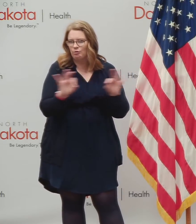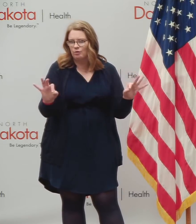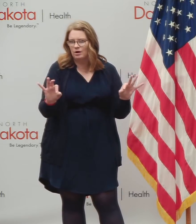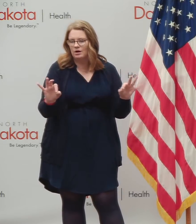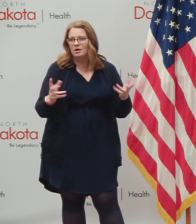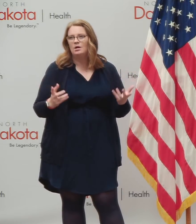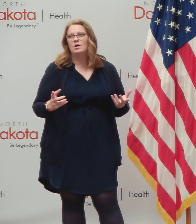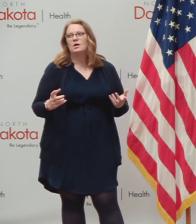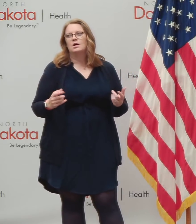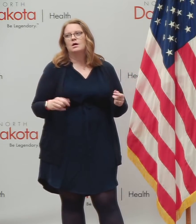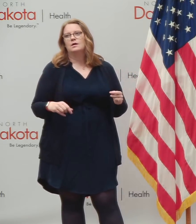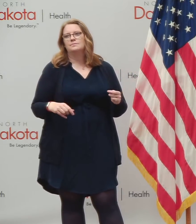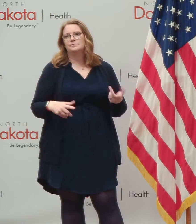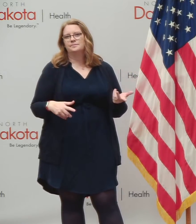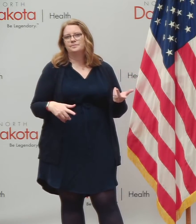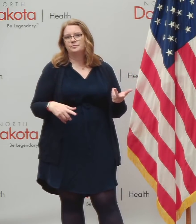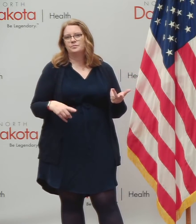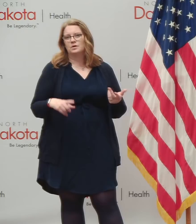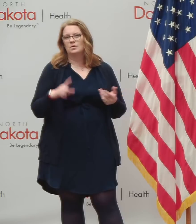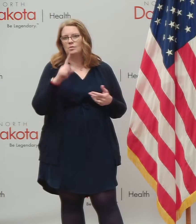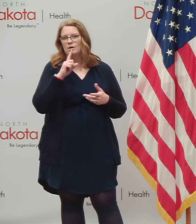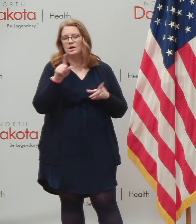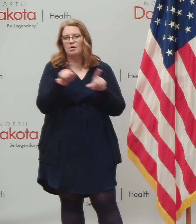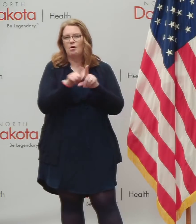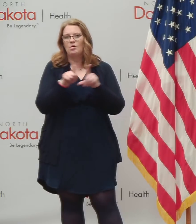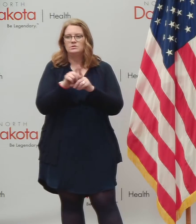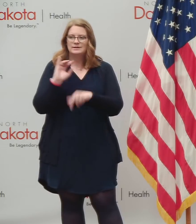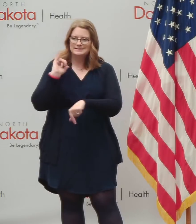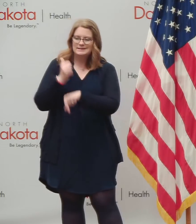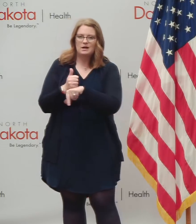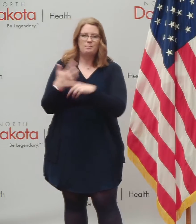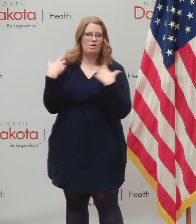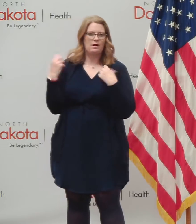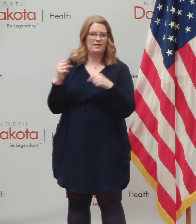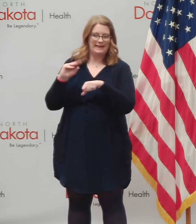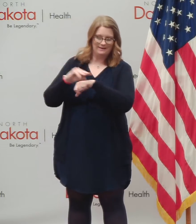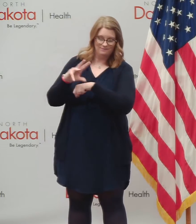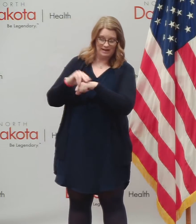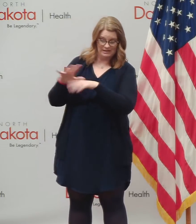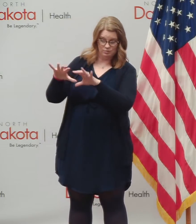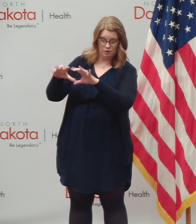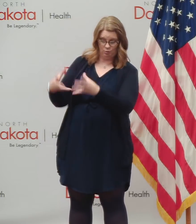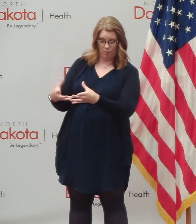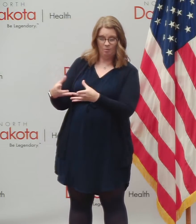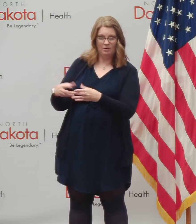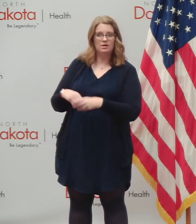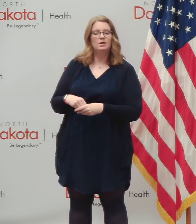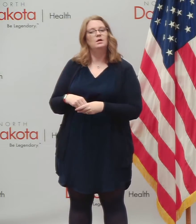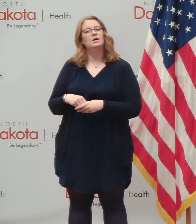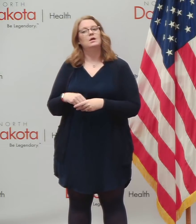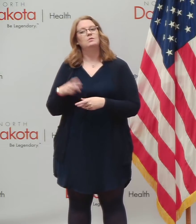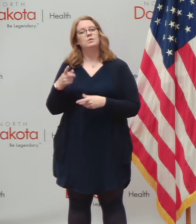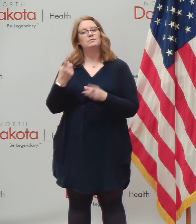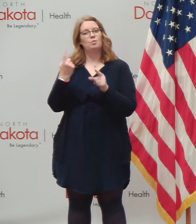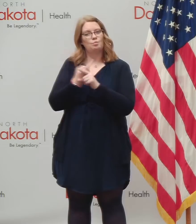position as interim, then we reinstitute our health advisory group, and we have been having